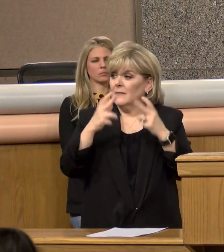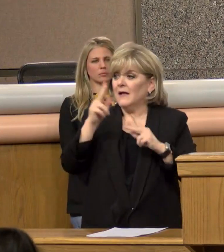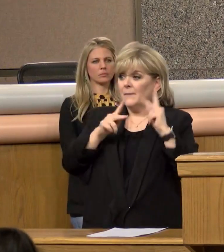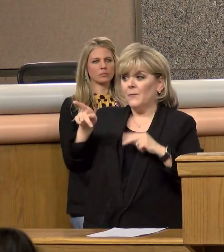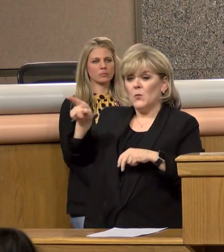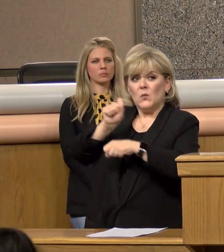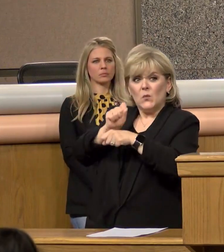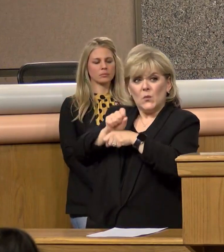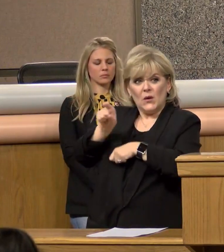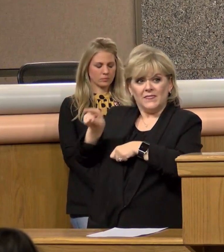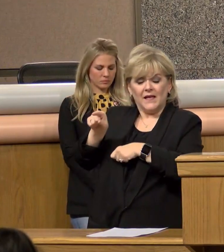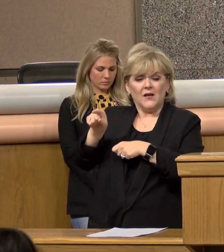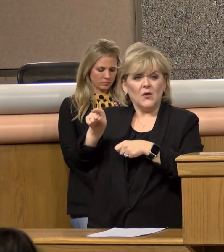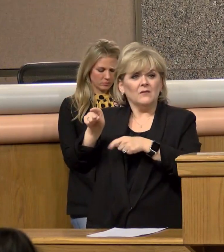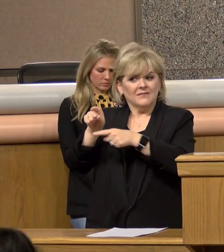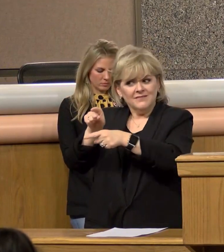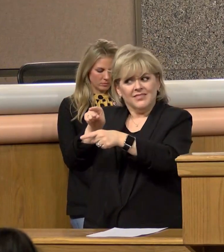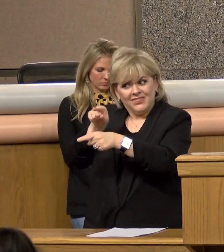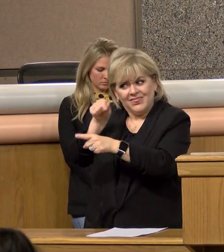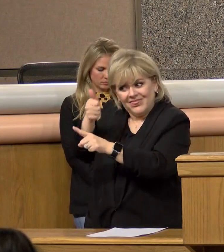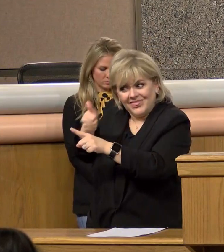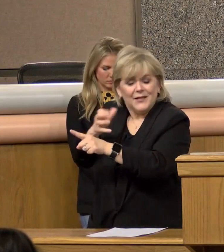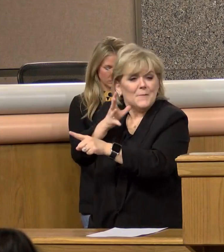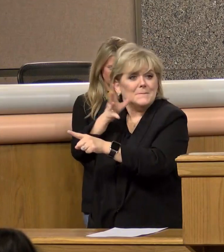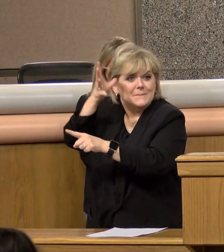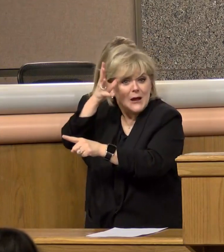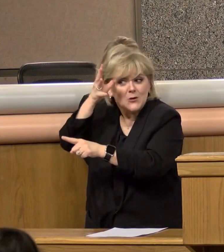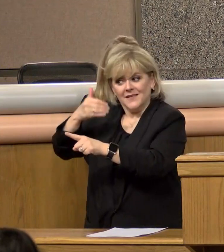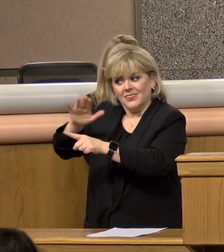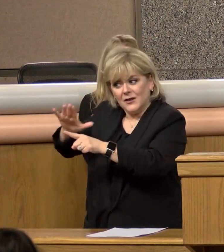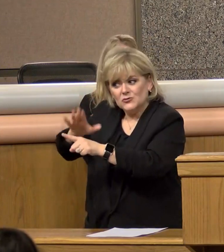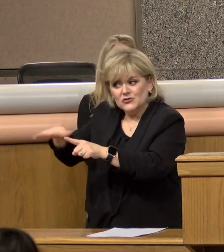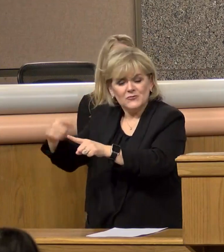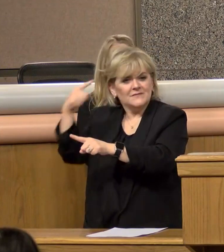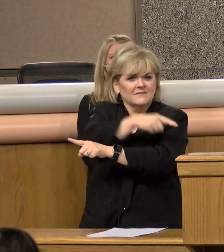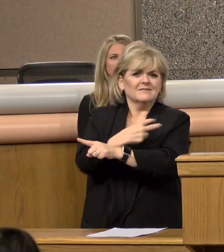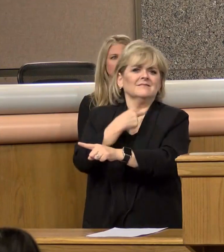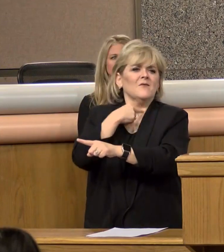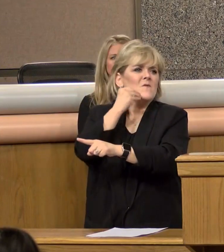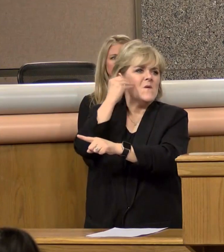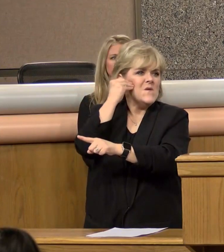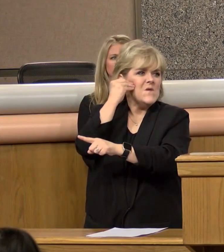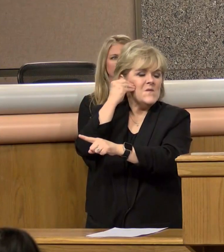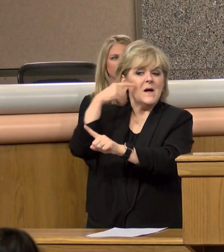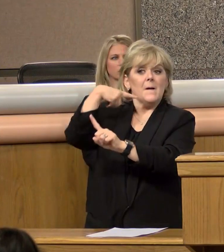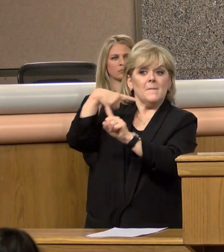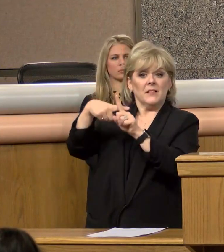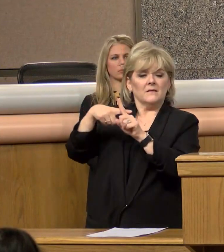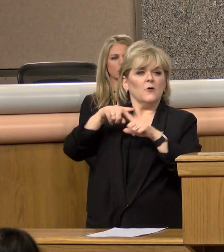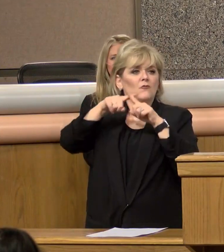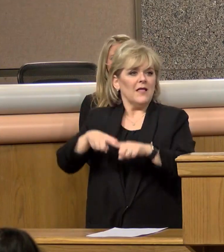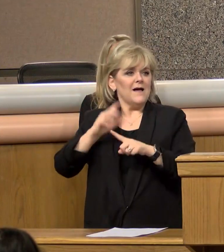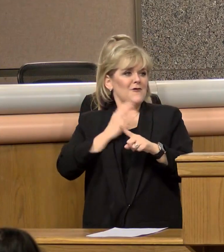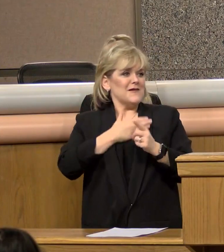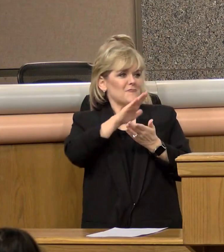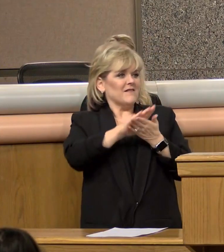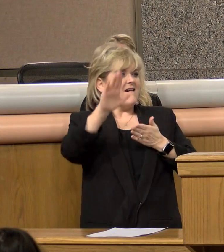parents of school age children but they found a way and I they also rely on our college kids who are gone